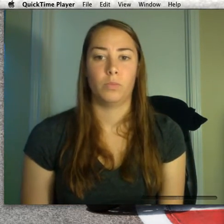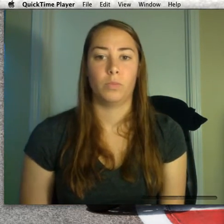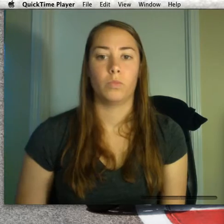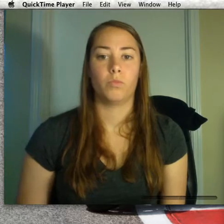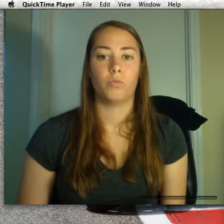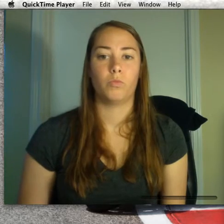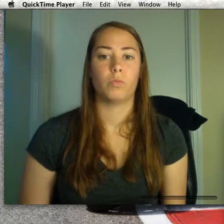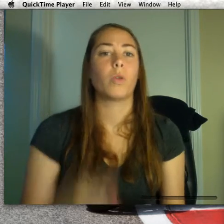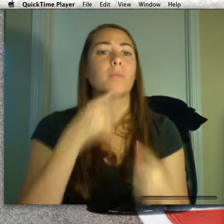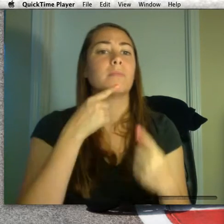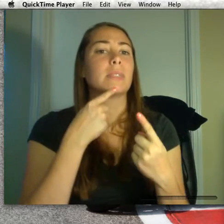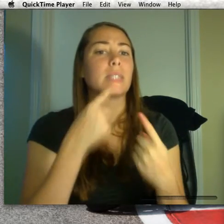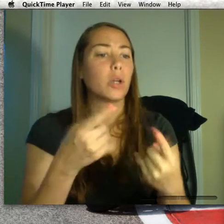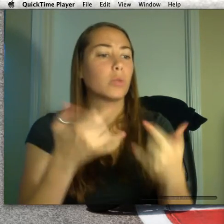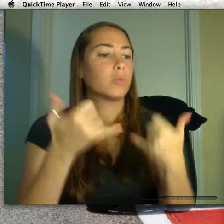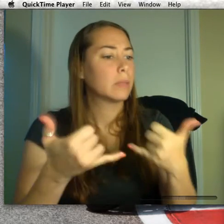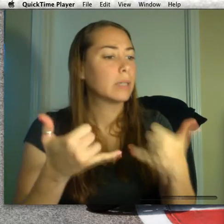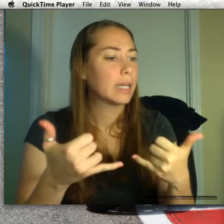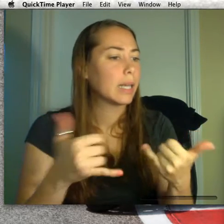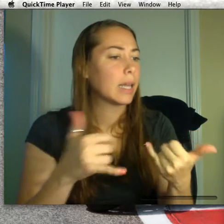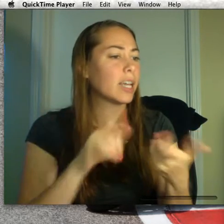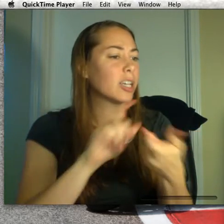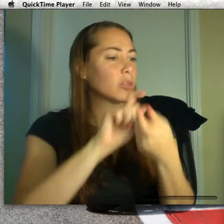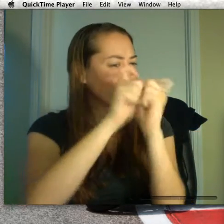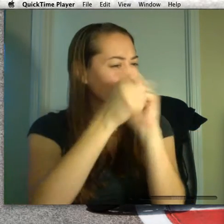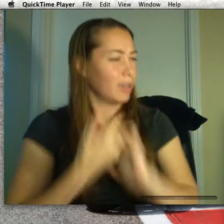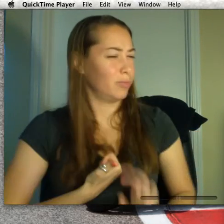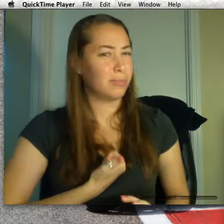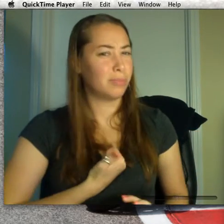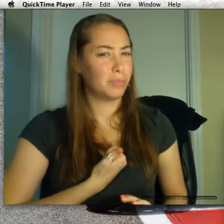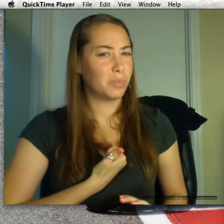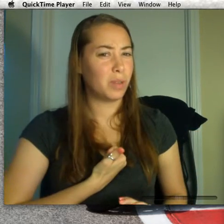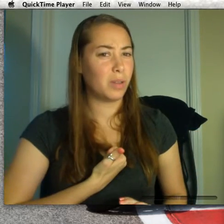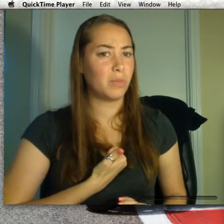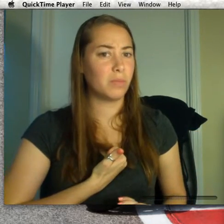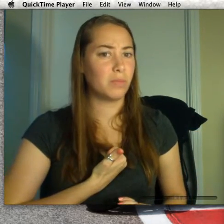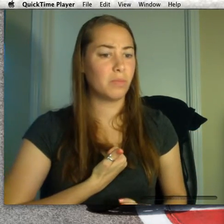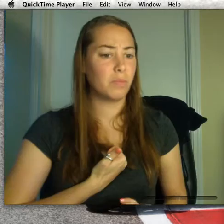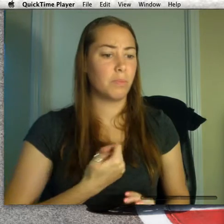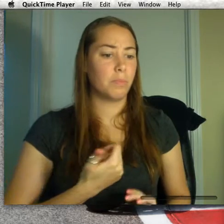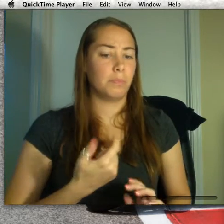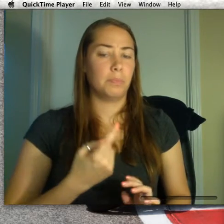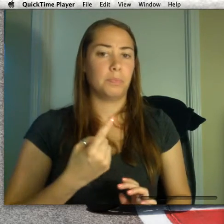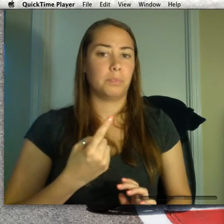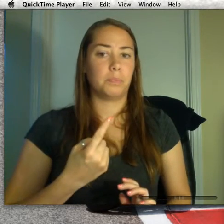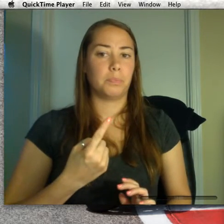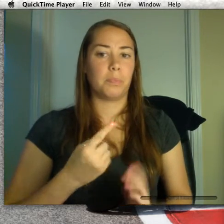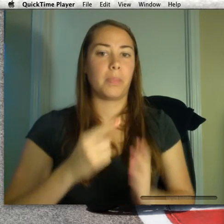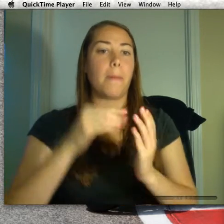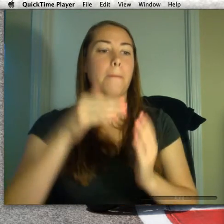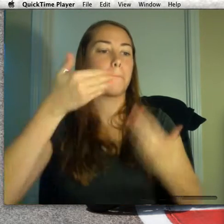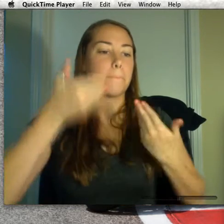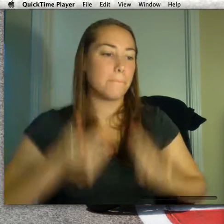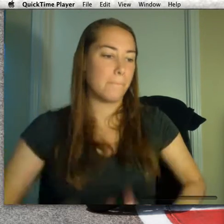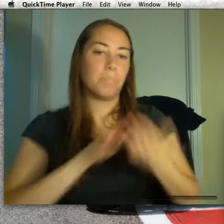hope to make this place a place of productivity. It's where you work every